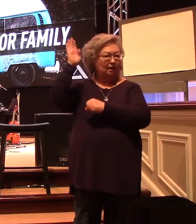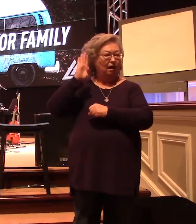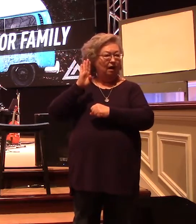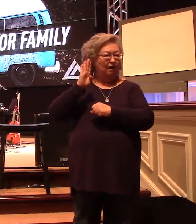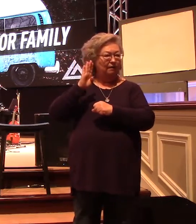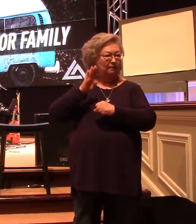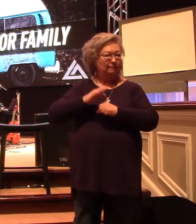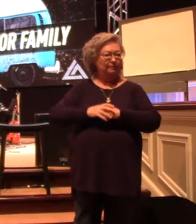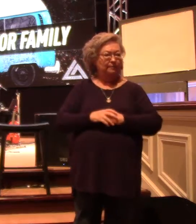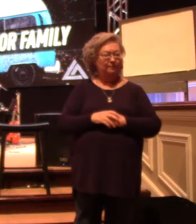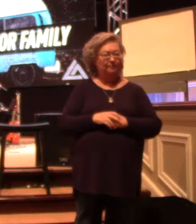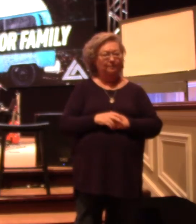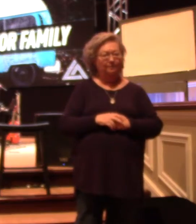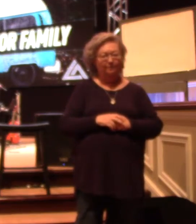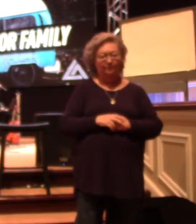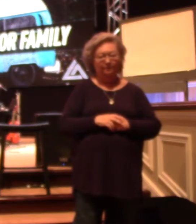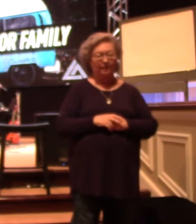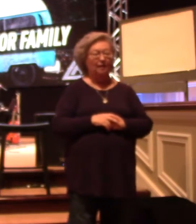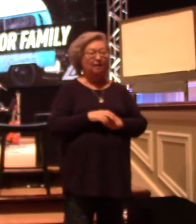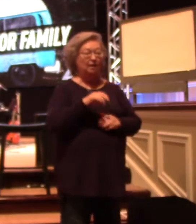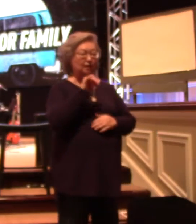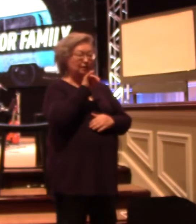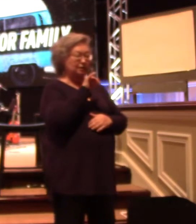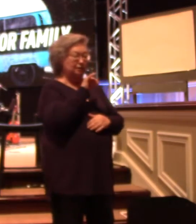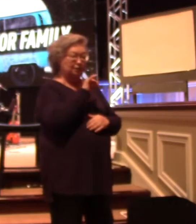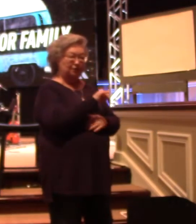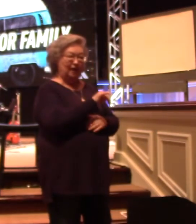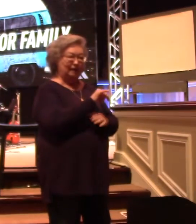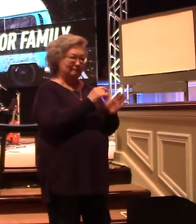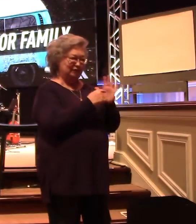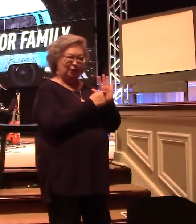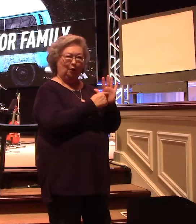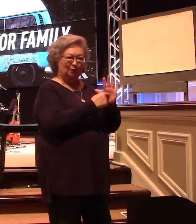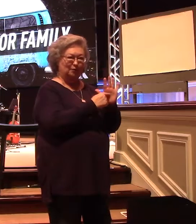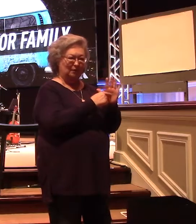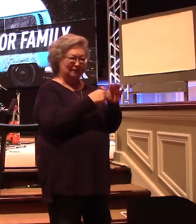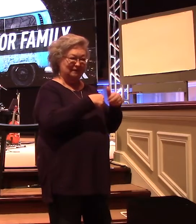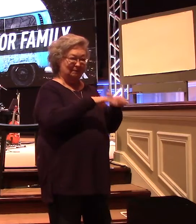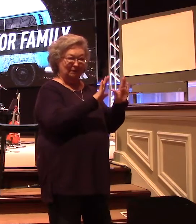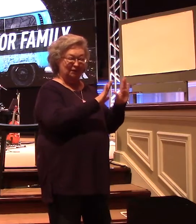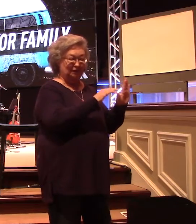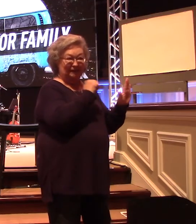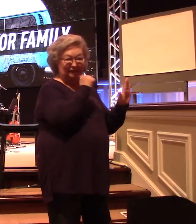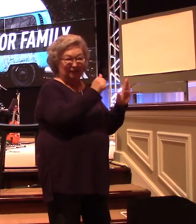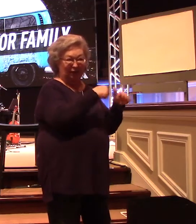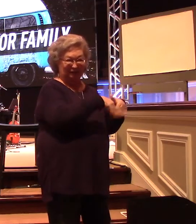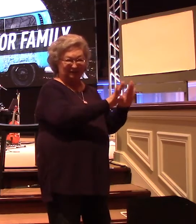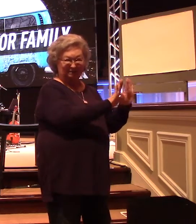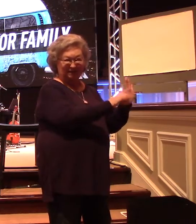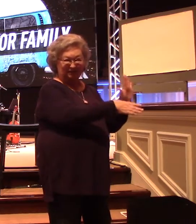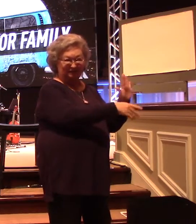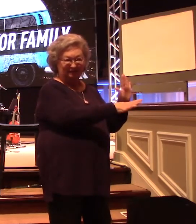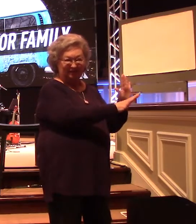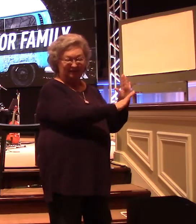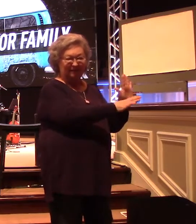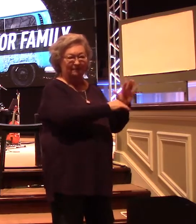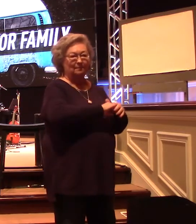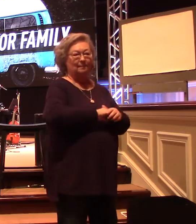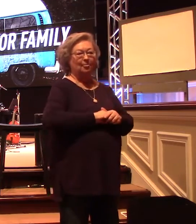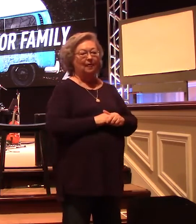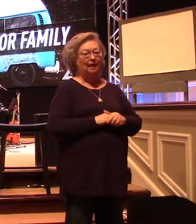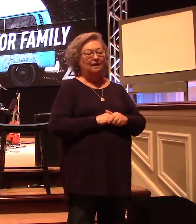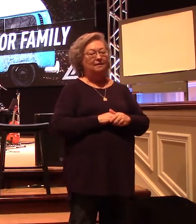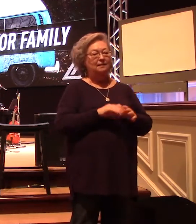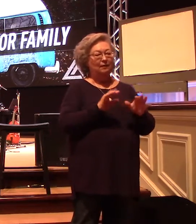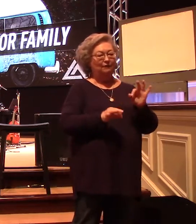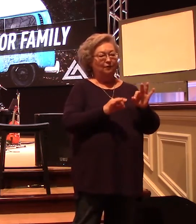So that's a picture of what submission is not. So we want to define what submission is according to Scripture. So do you want to turn to 1